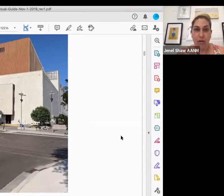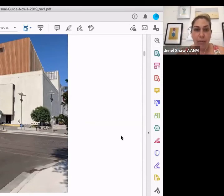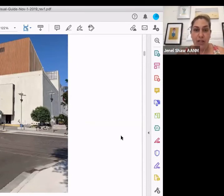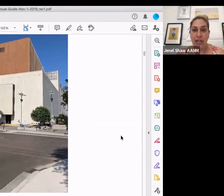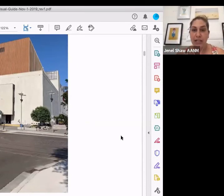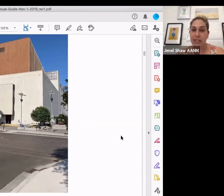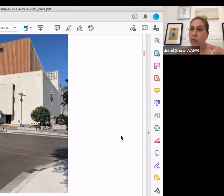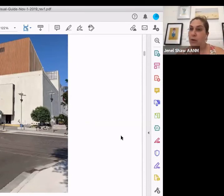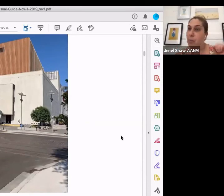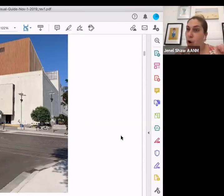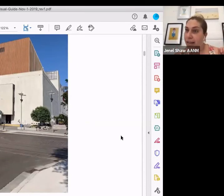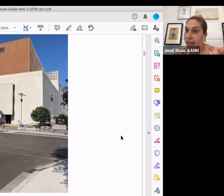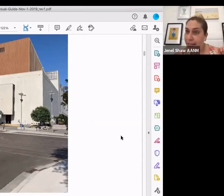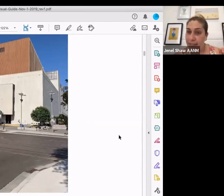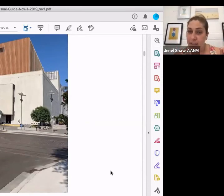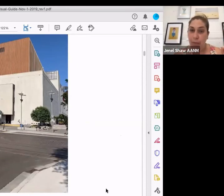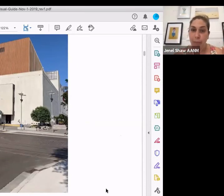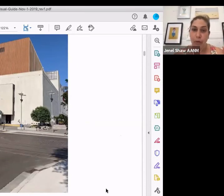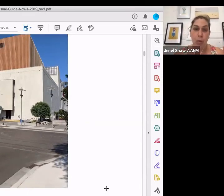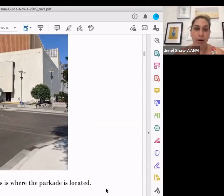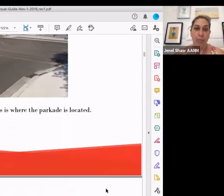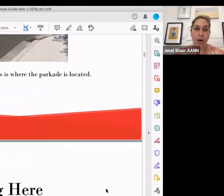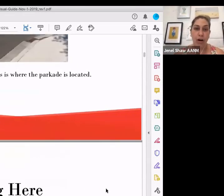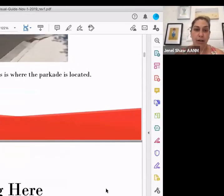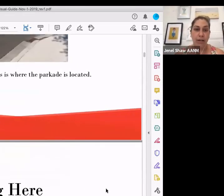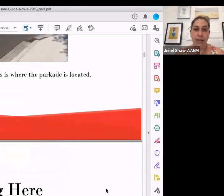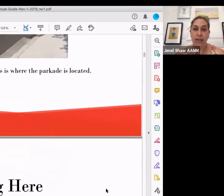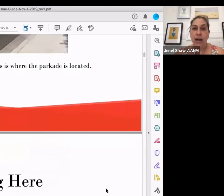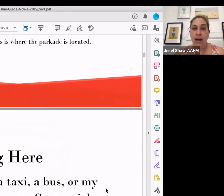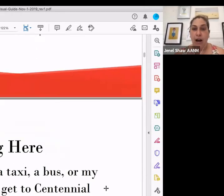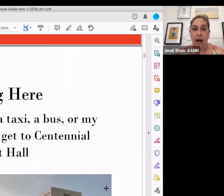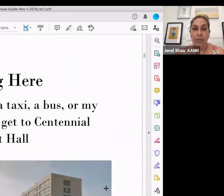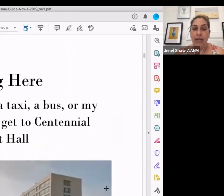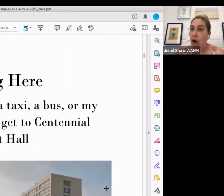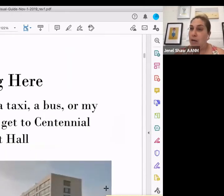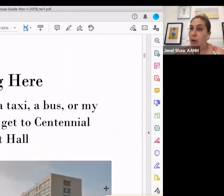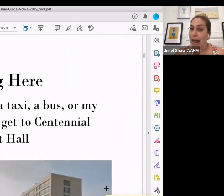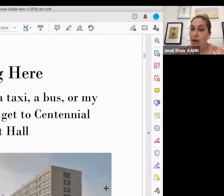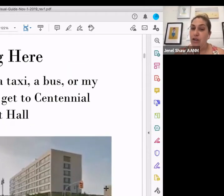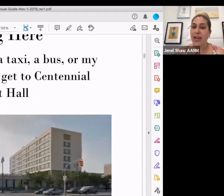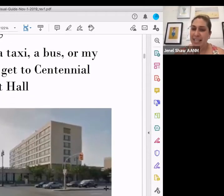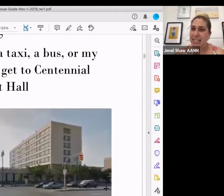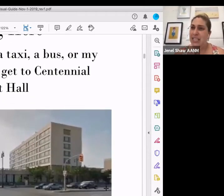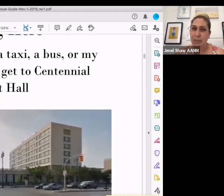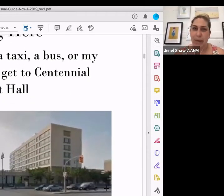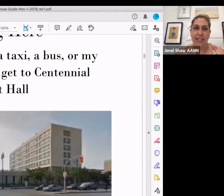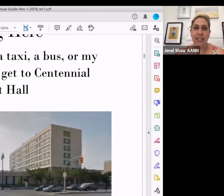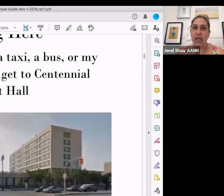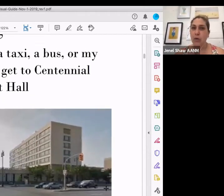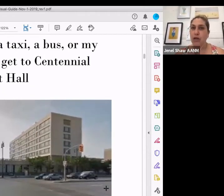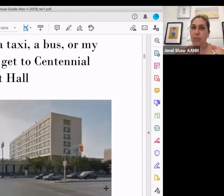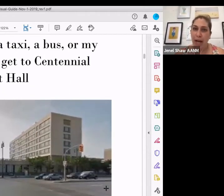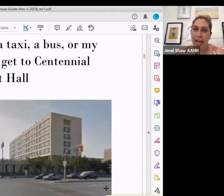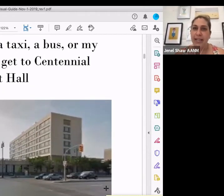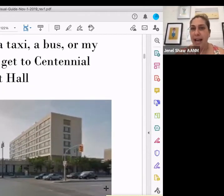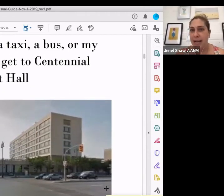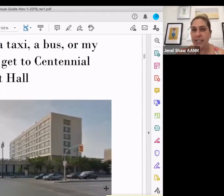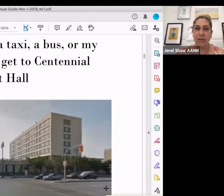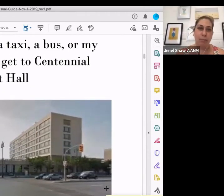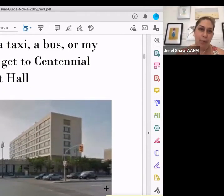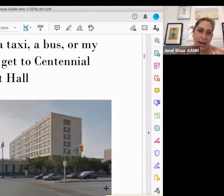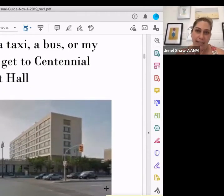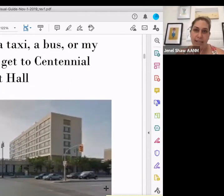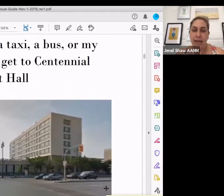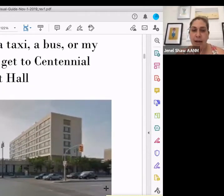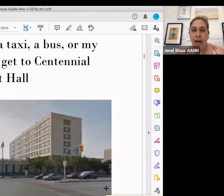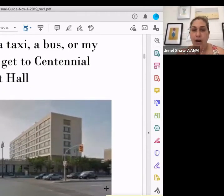like. They also mentioned that this is where the parkade is, so people know where to park. They talk about how you get to the space. You can bike,